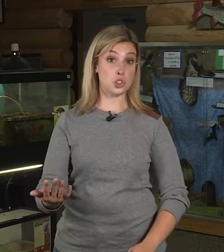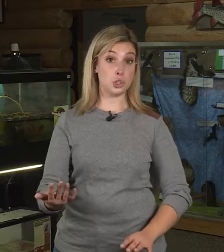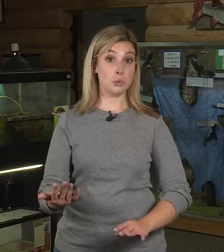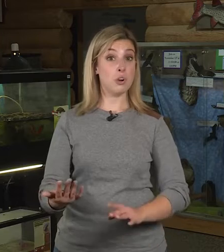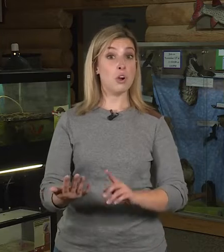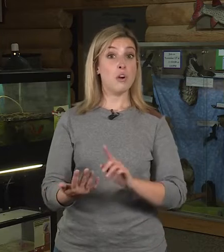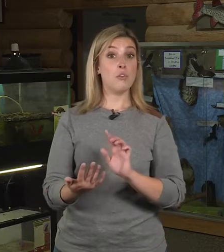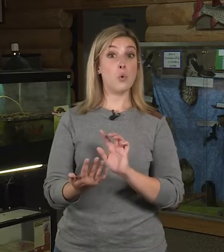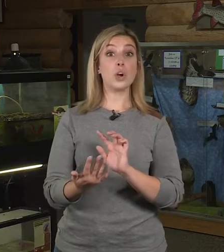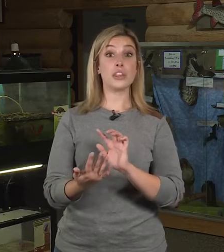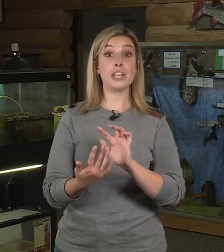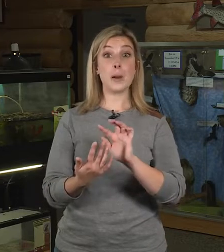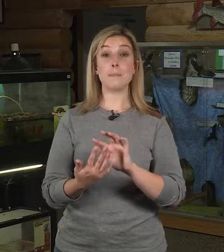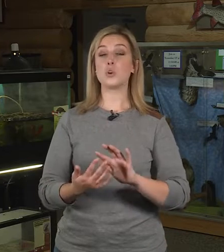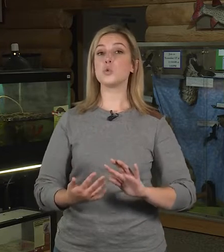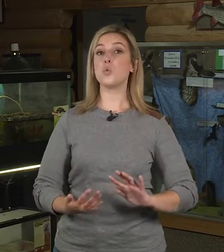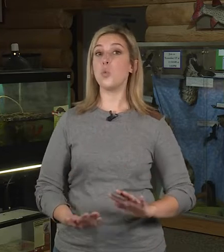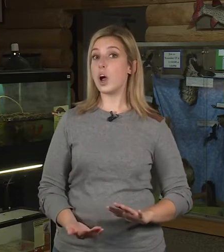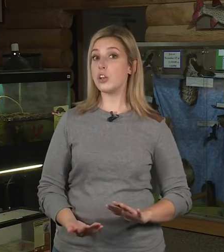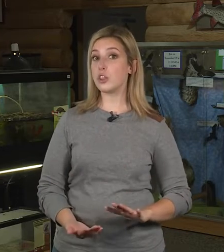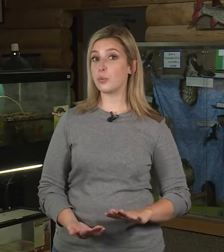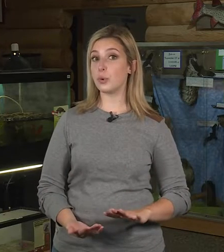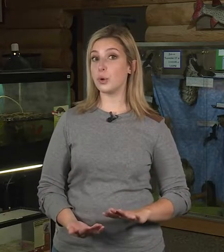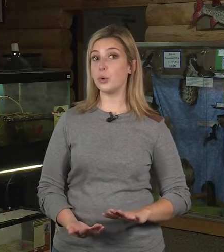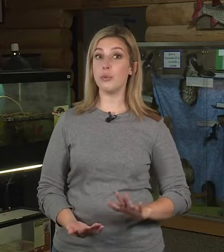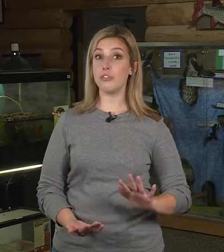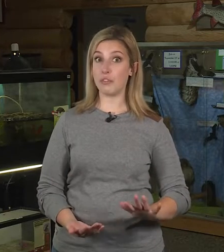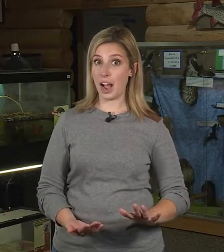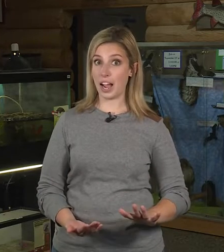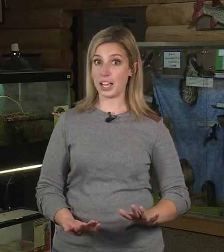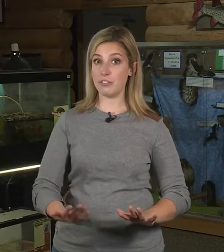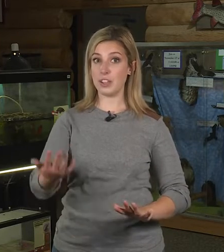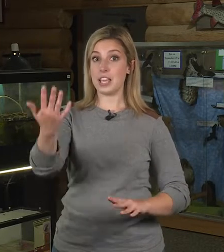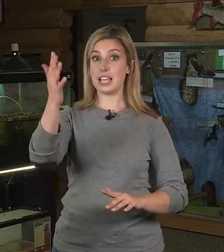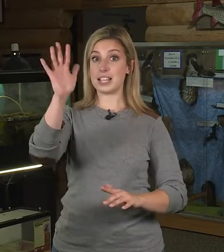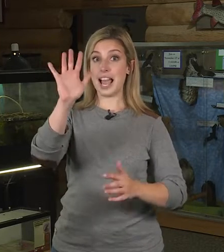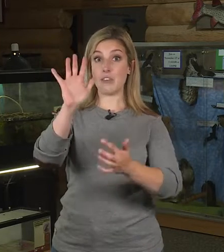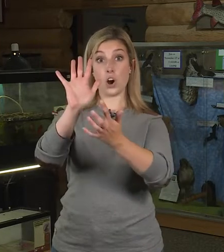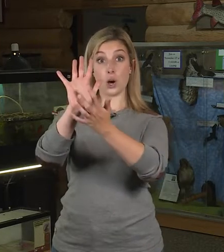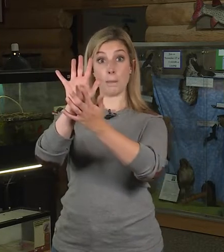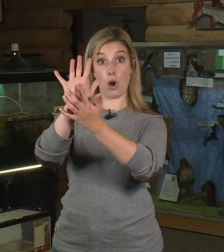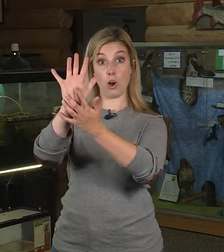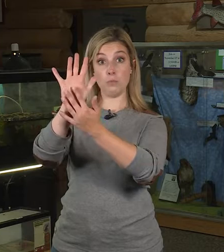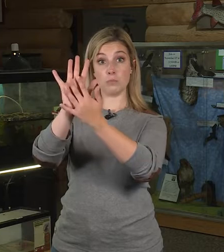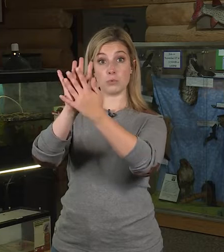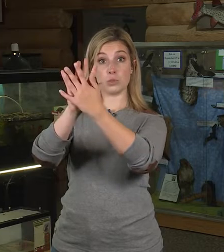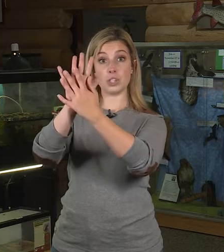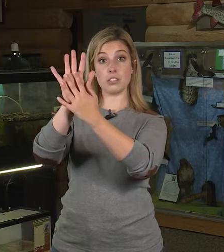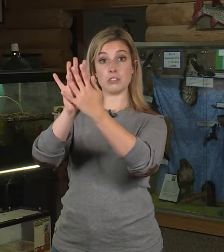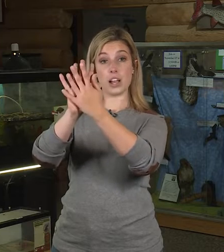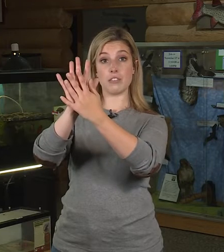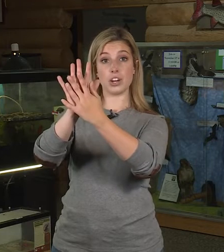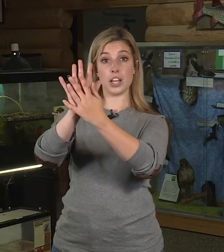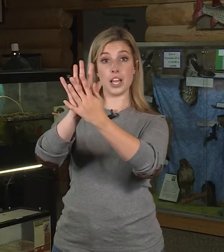do for the numbers 1 through 5 is have our palm, so this side of our